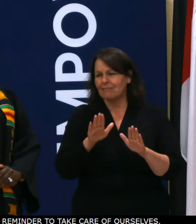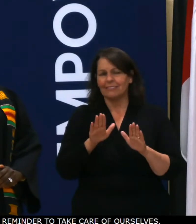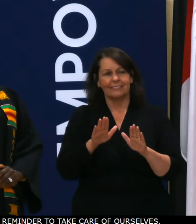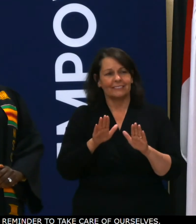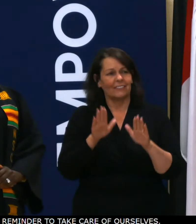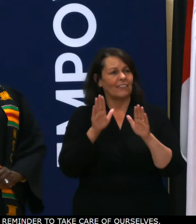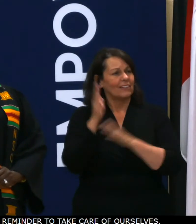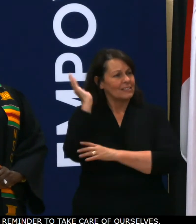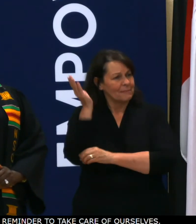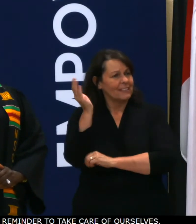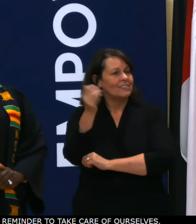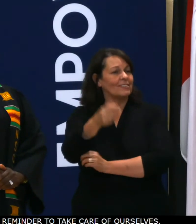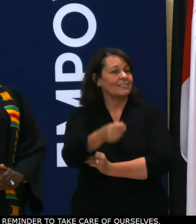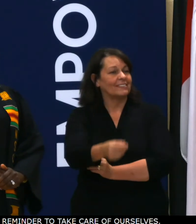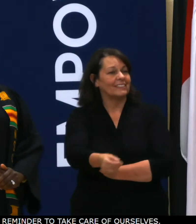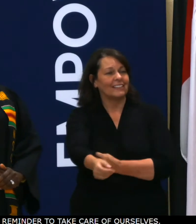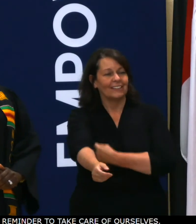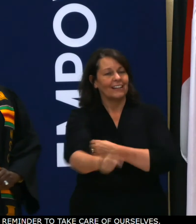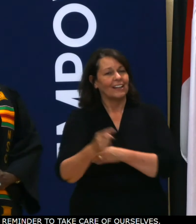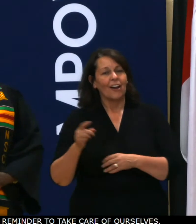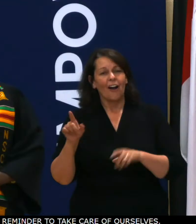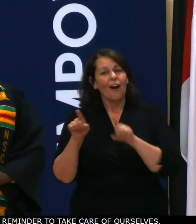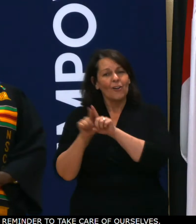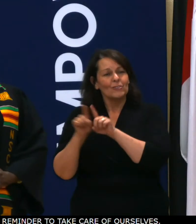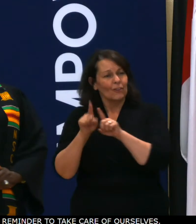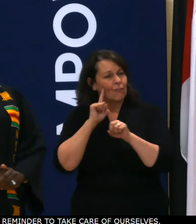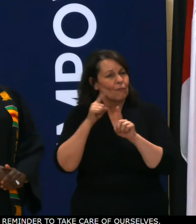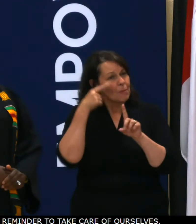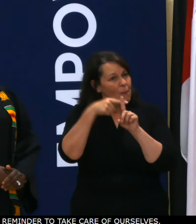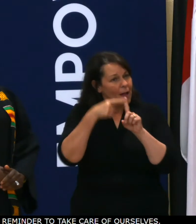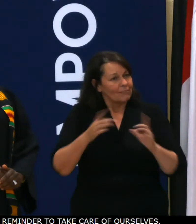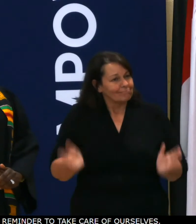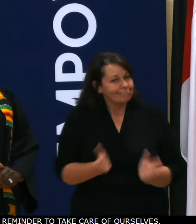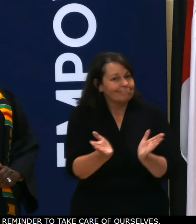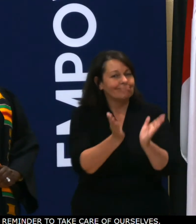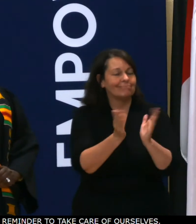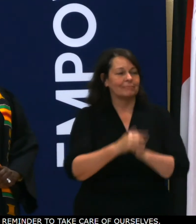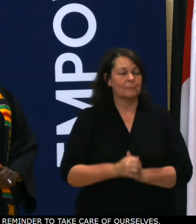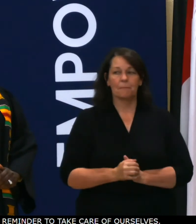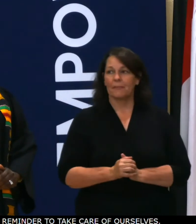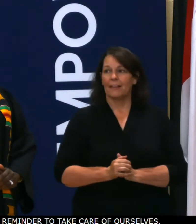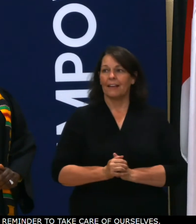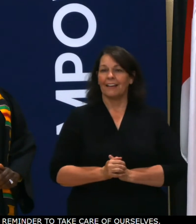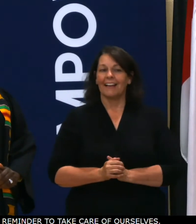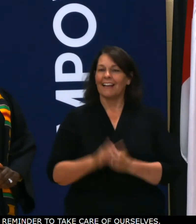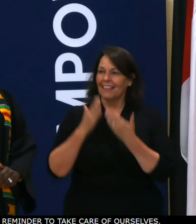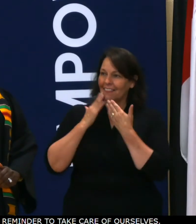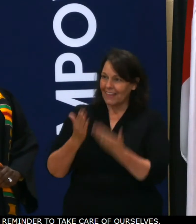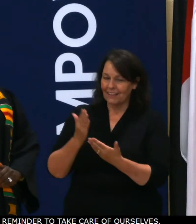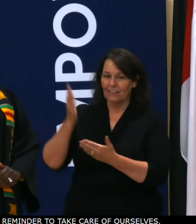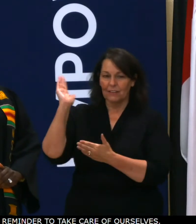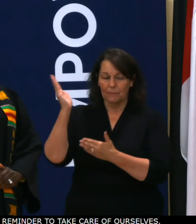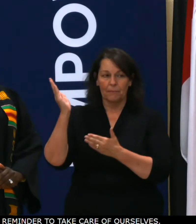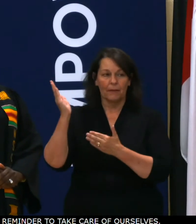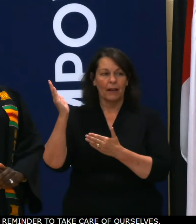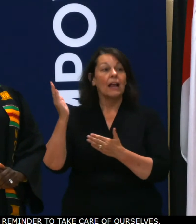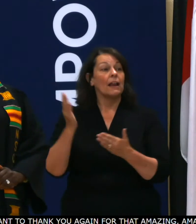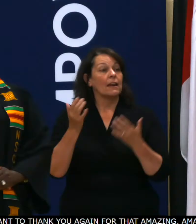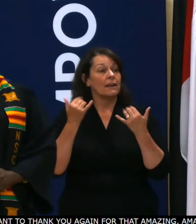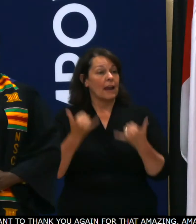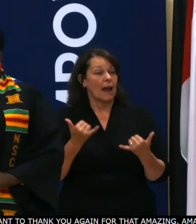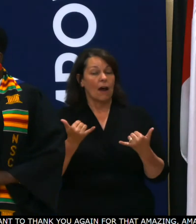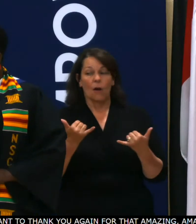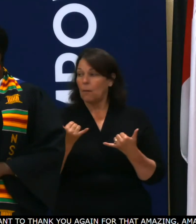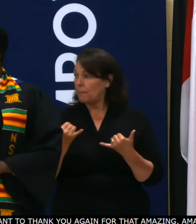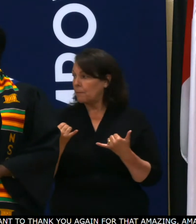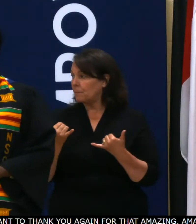amazing speech and for the encouragement this afternoon. Want to thank you again for your speech, and would now want to